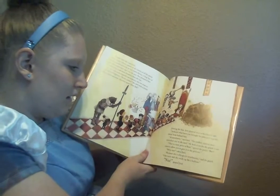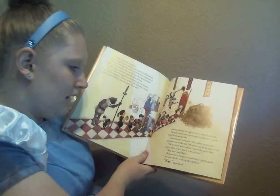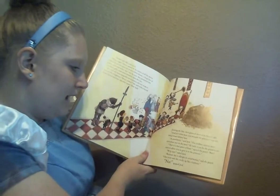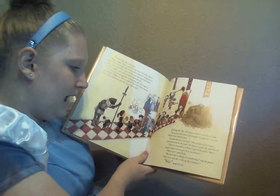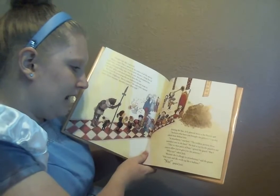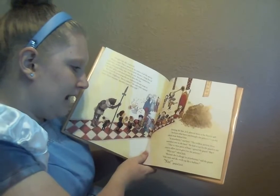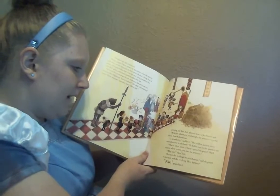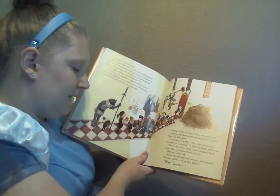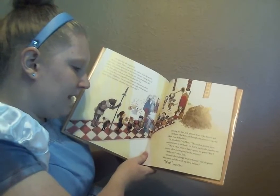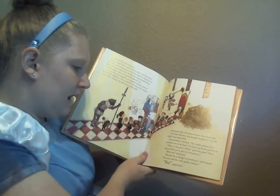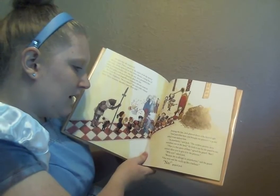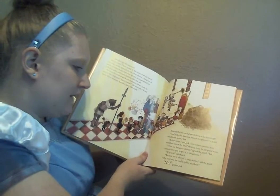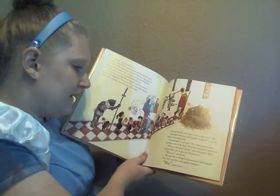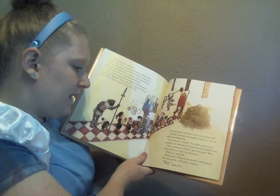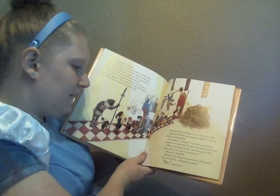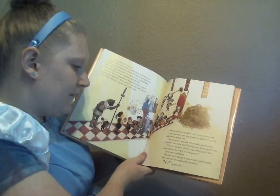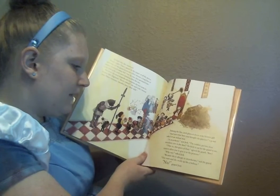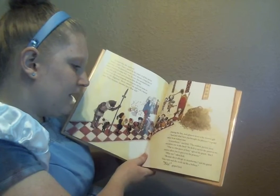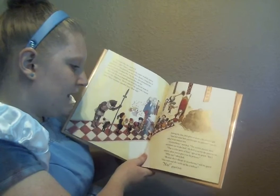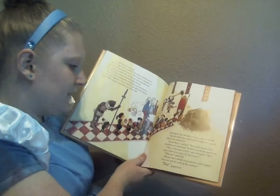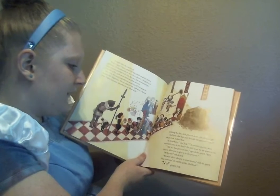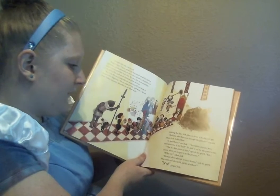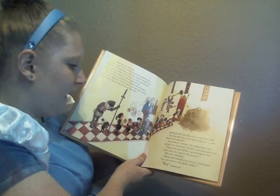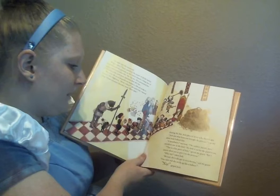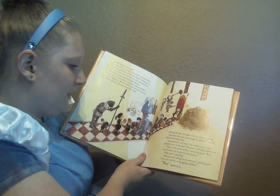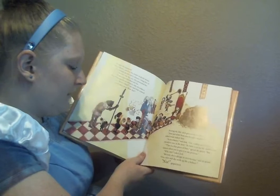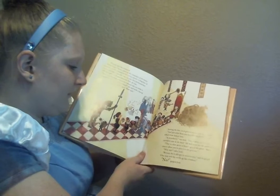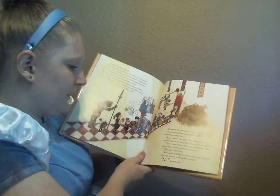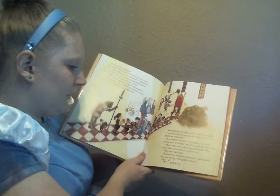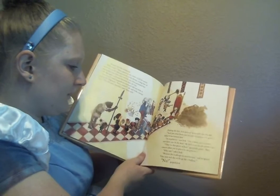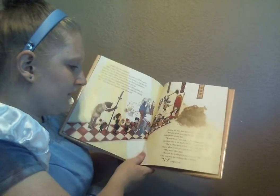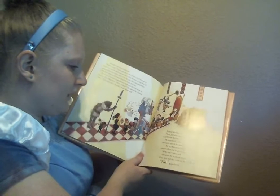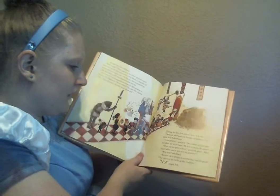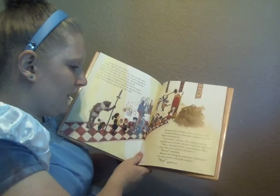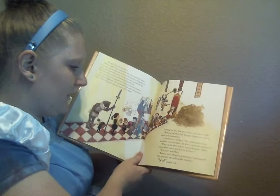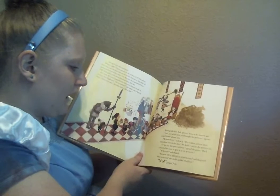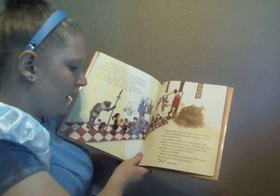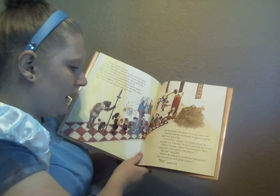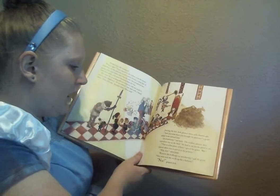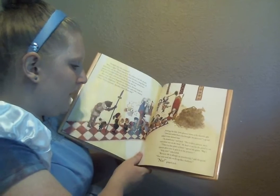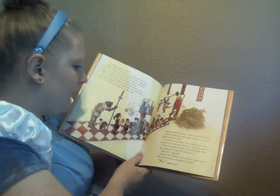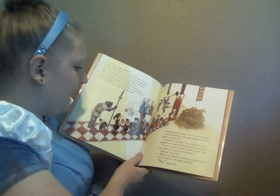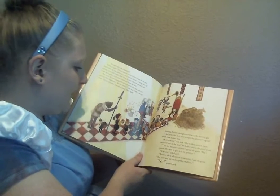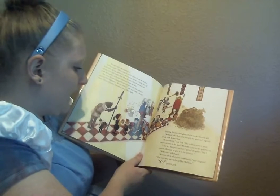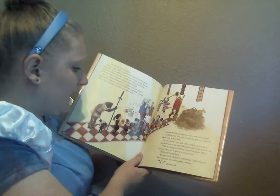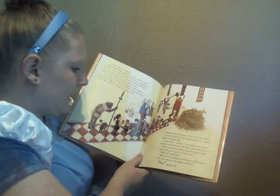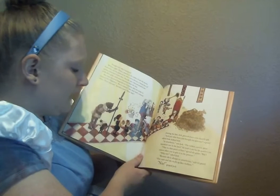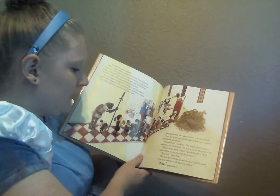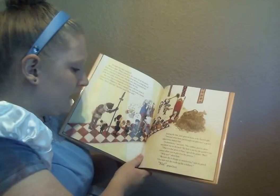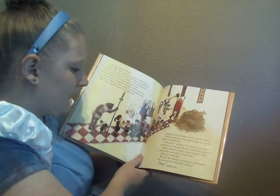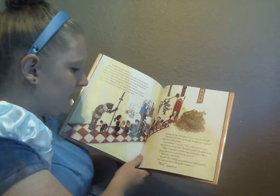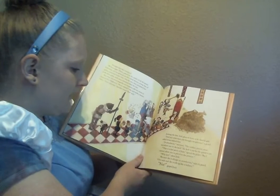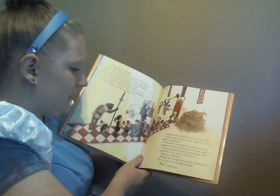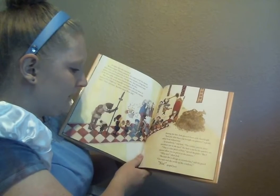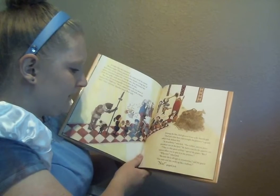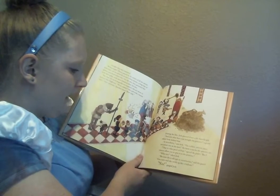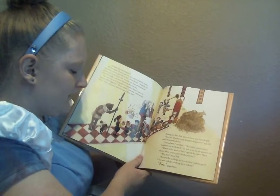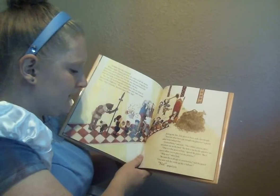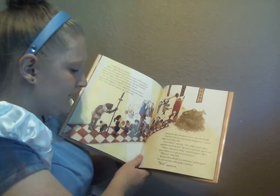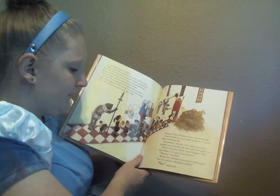He held it out for the guard to see. That is a fine piece of fruit, agreed the guard, but I cannot allow you to give it to the princess.